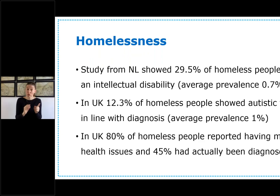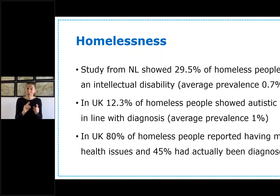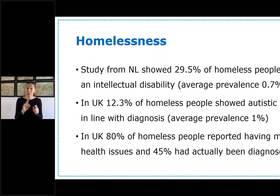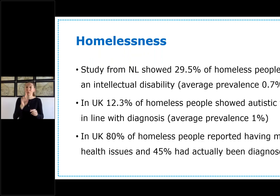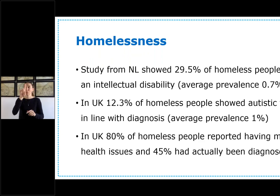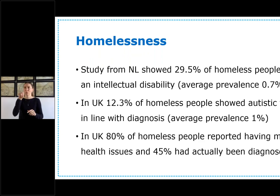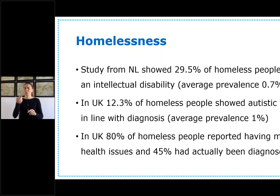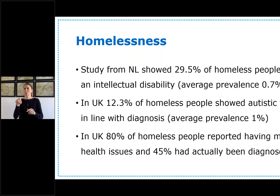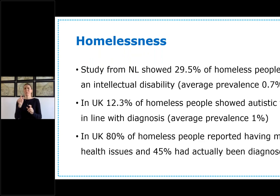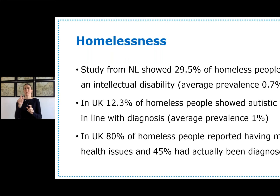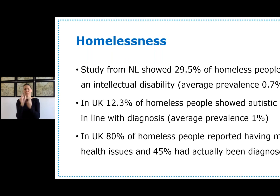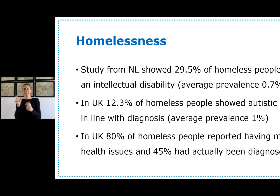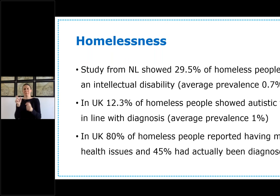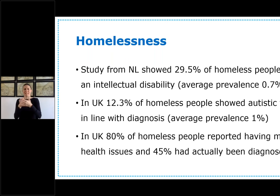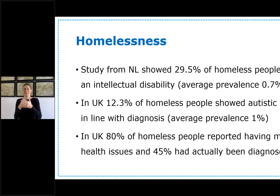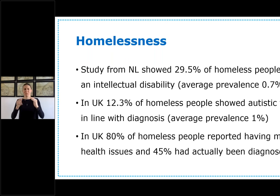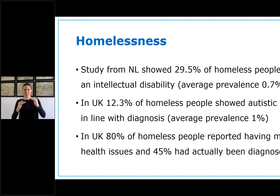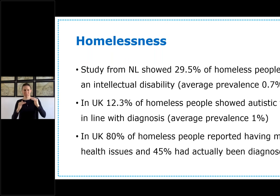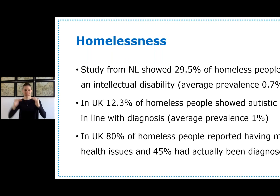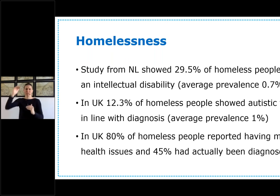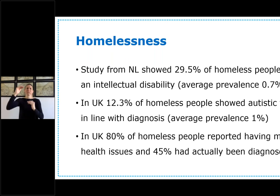overrepresented among among homeless people.